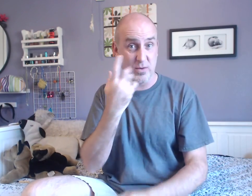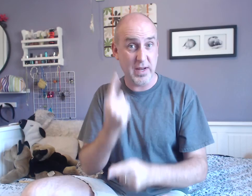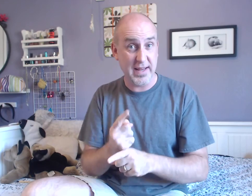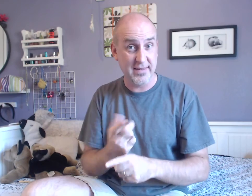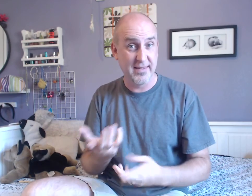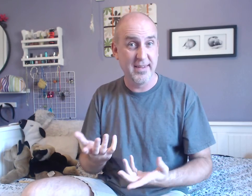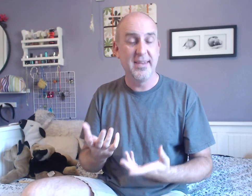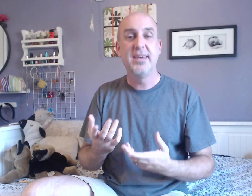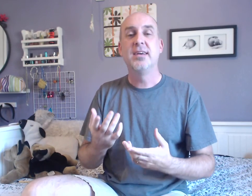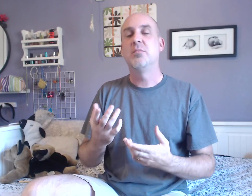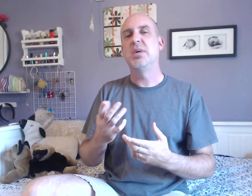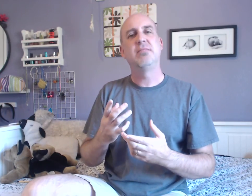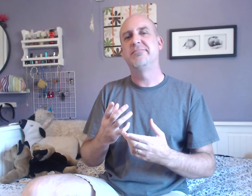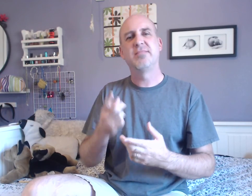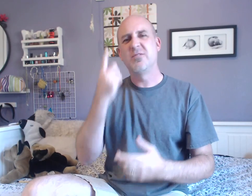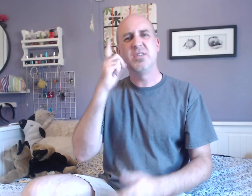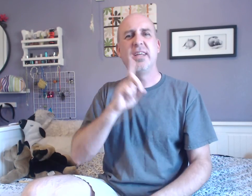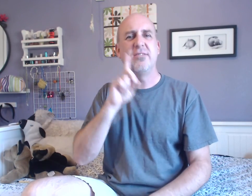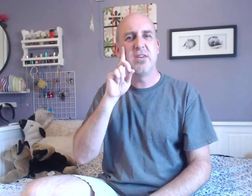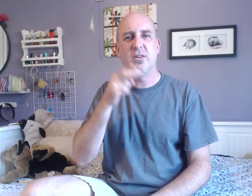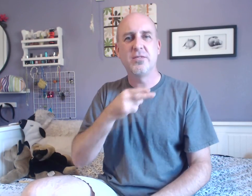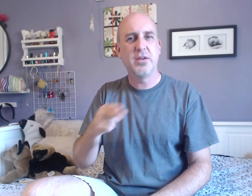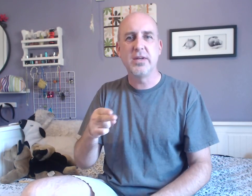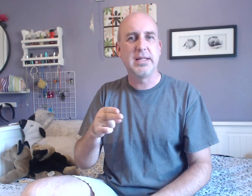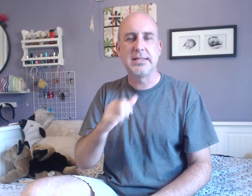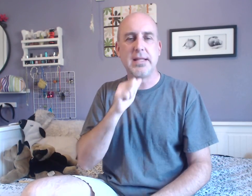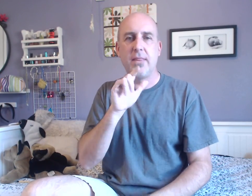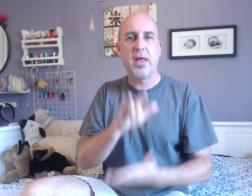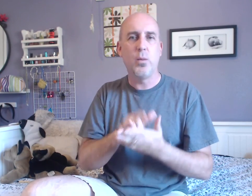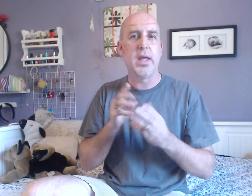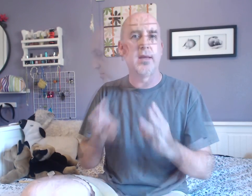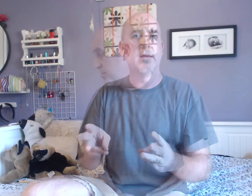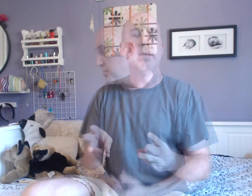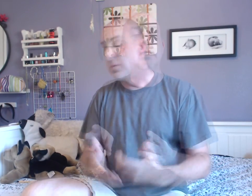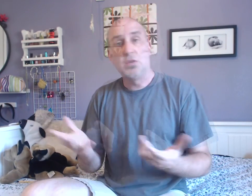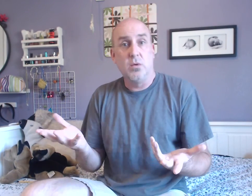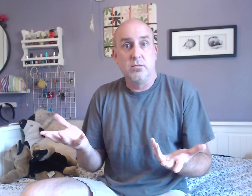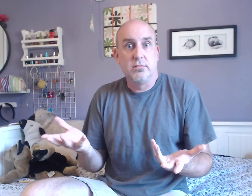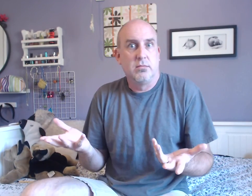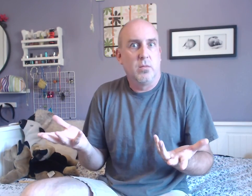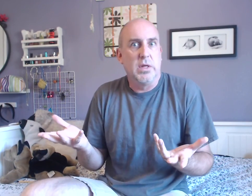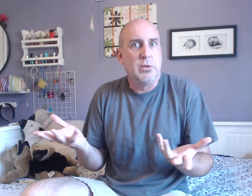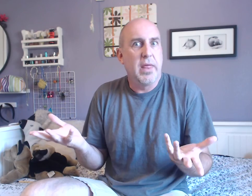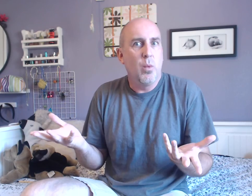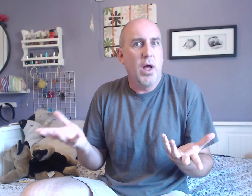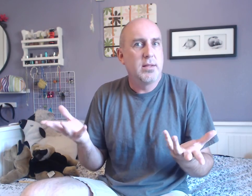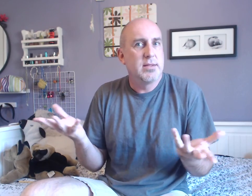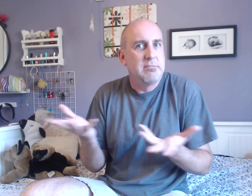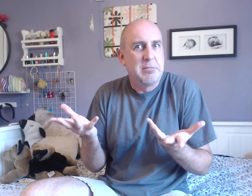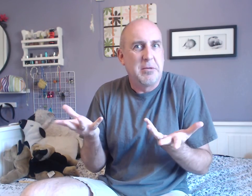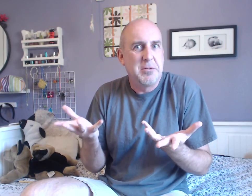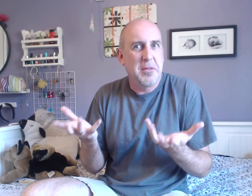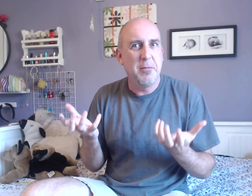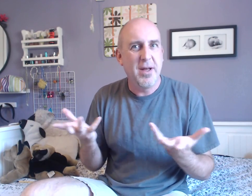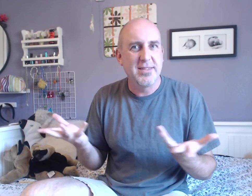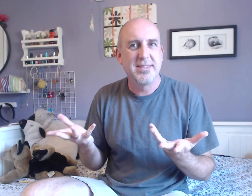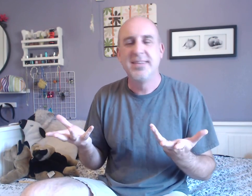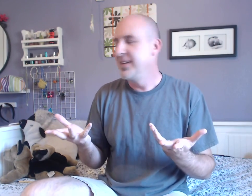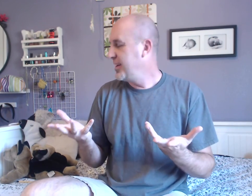right? But for deaf and hard of hearing, it's not that way. So what do they want? What do they want? There